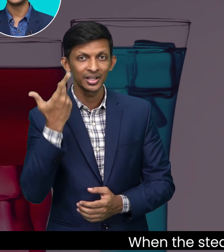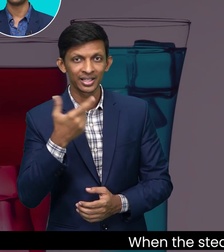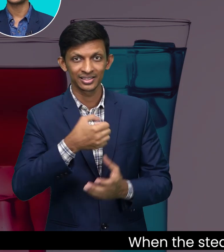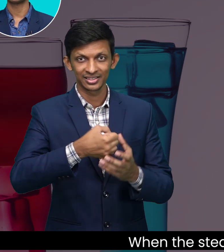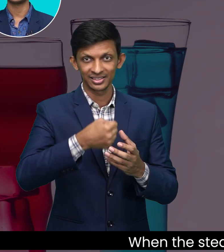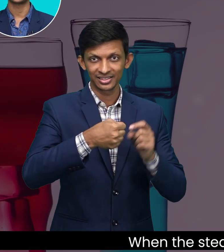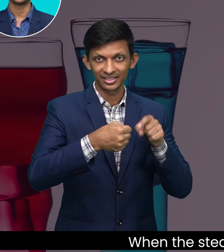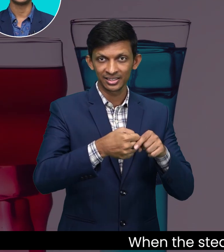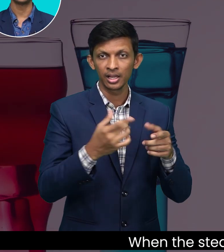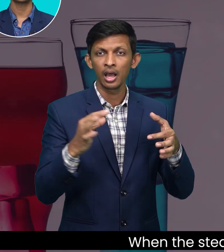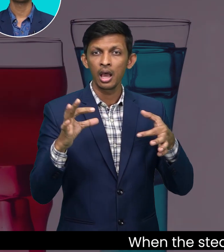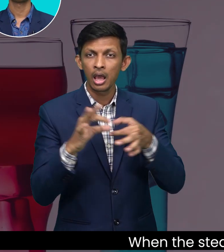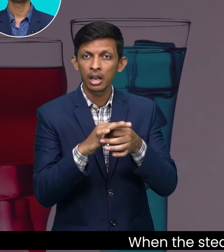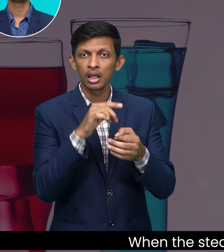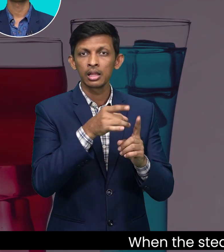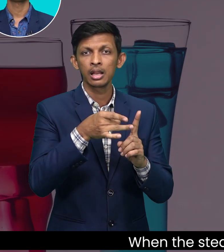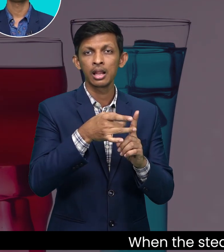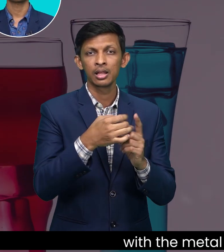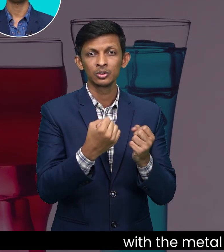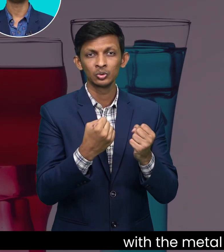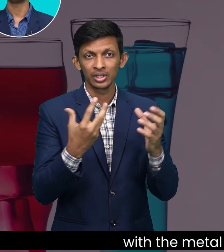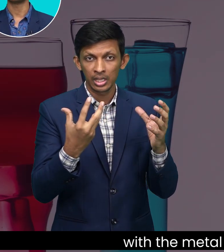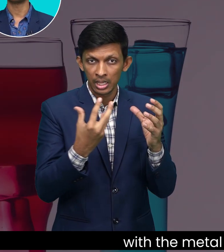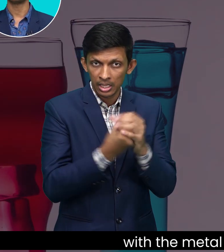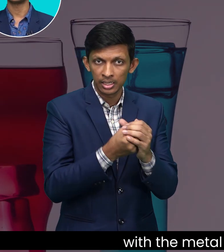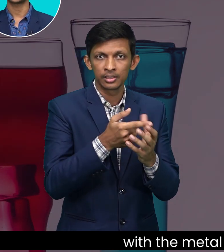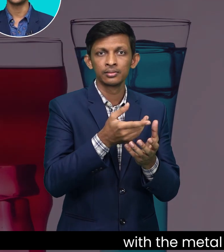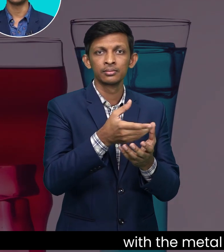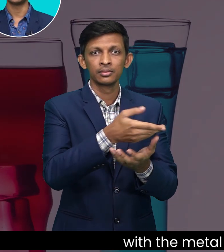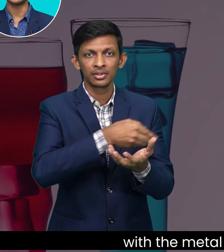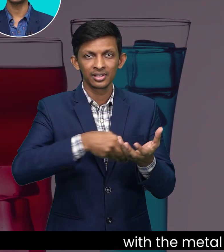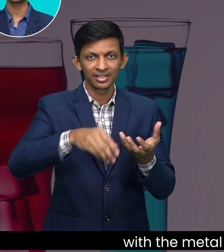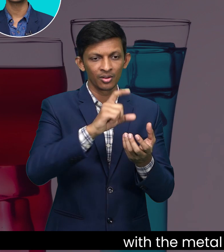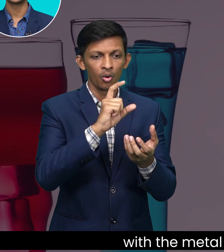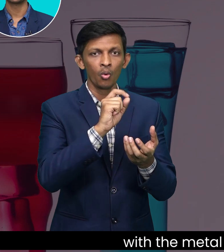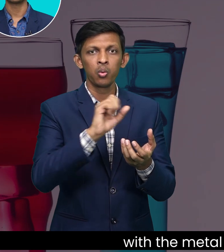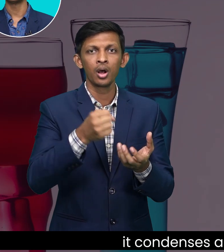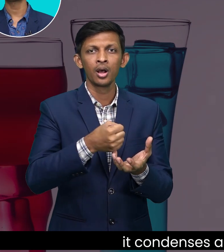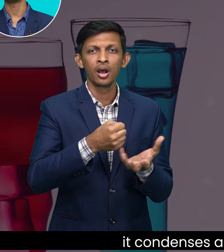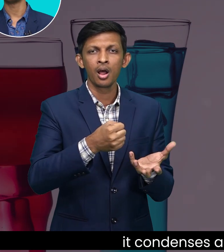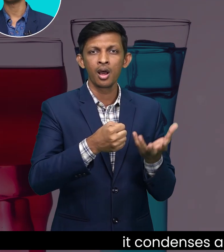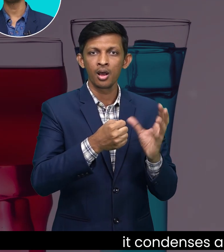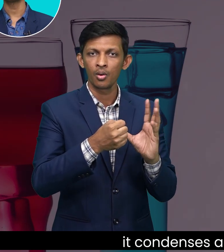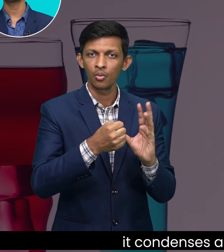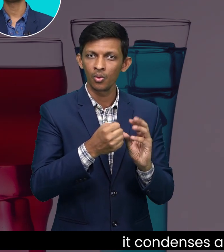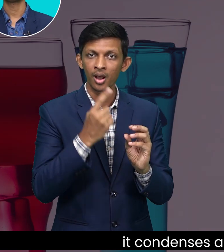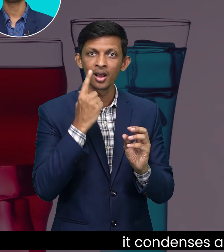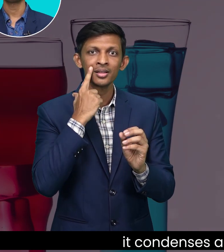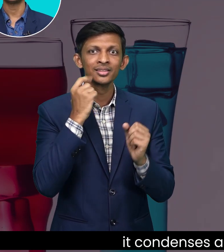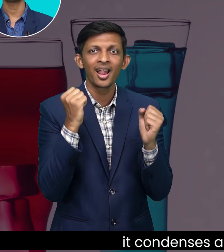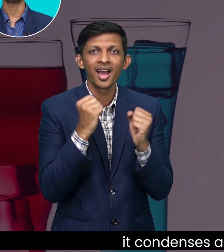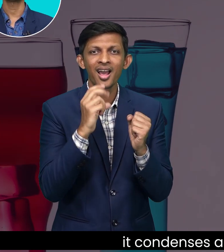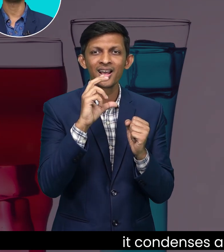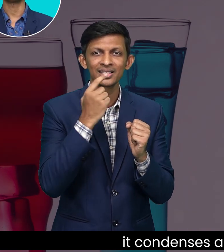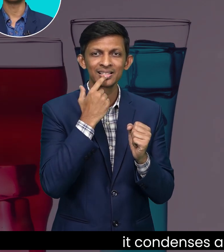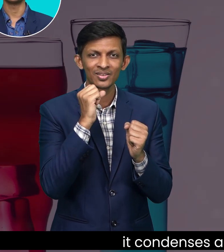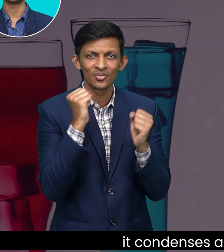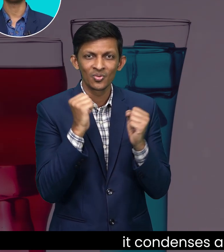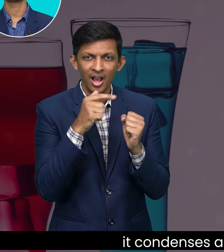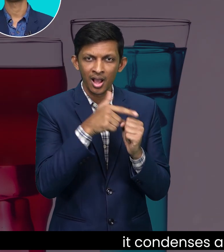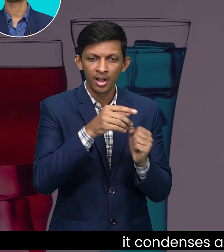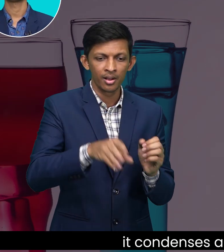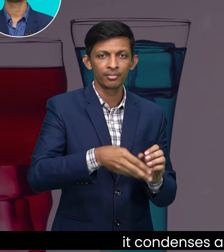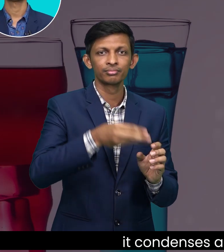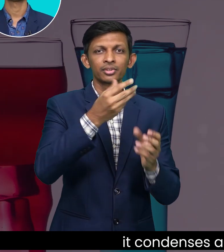When the steam comes in contact with the metal plate cooled with ice, it condenses and forms liquid